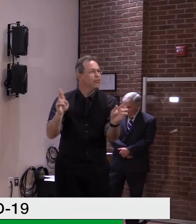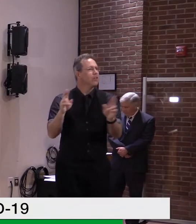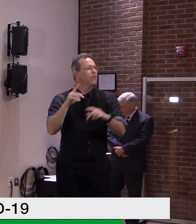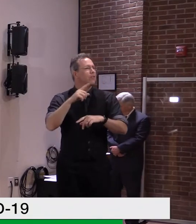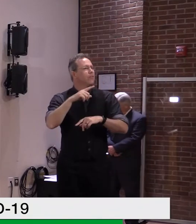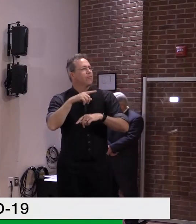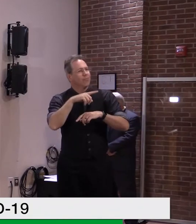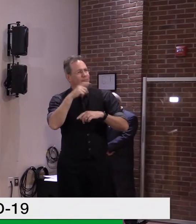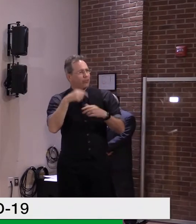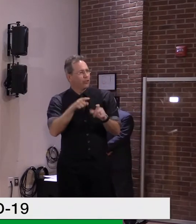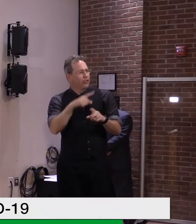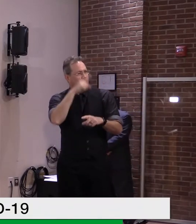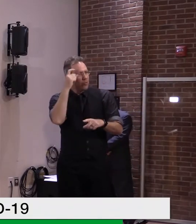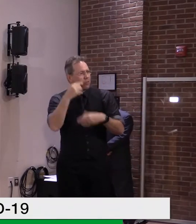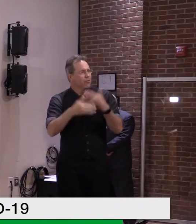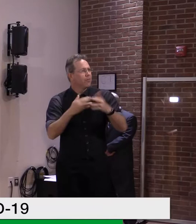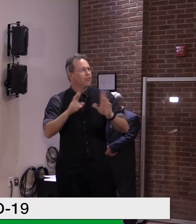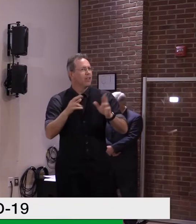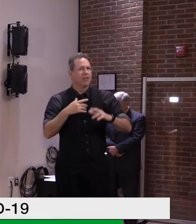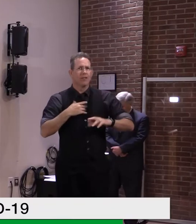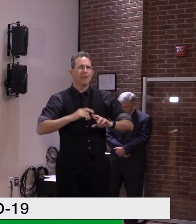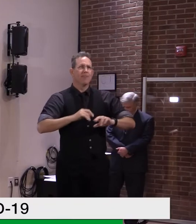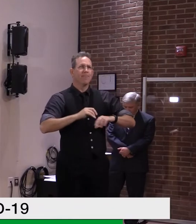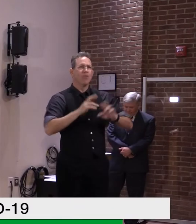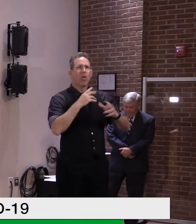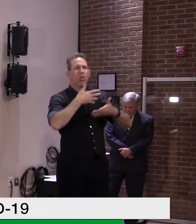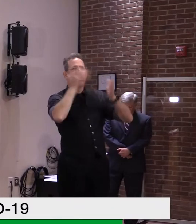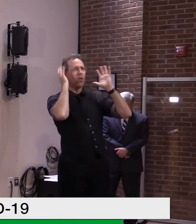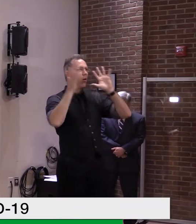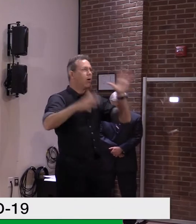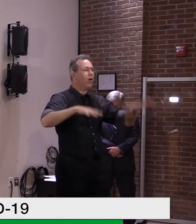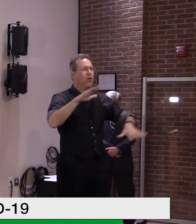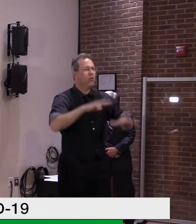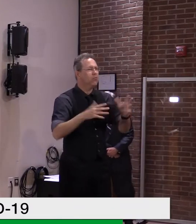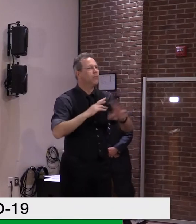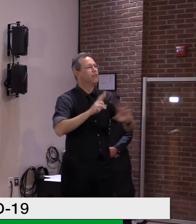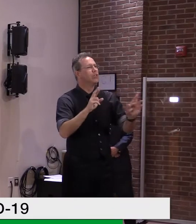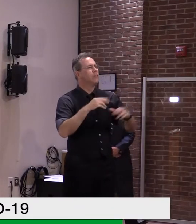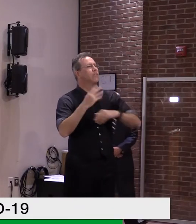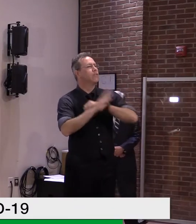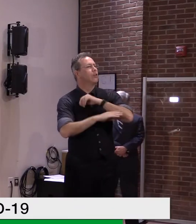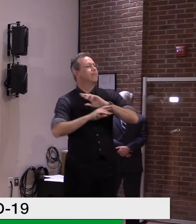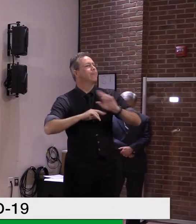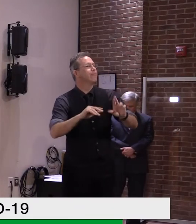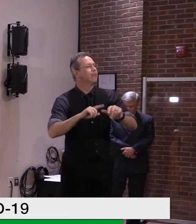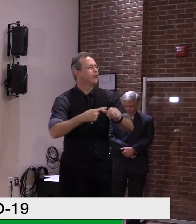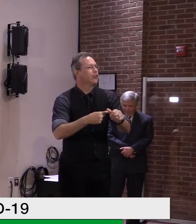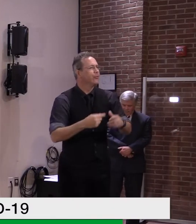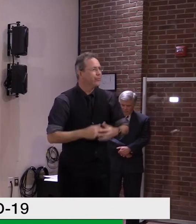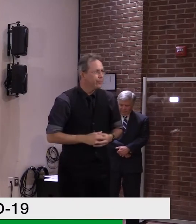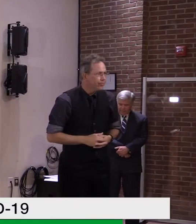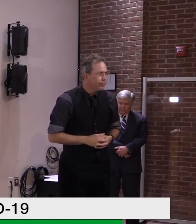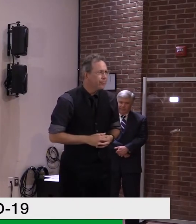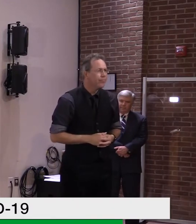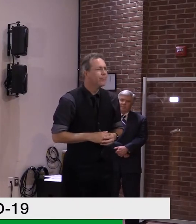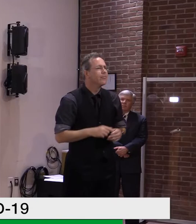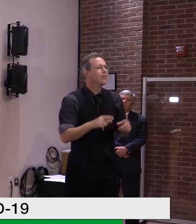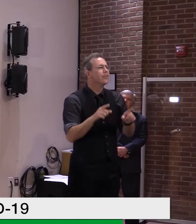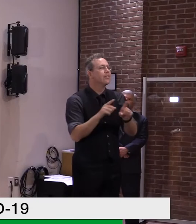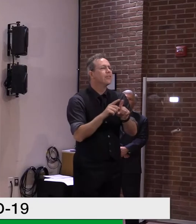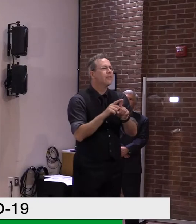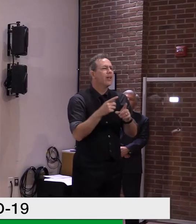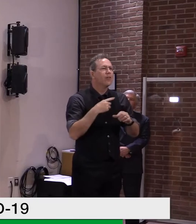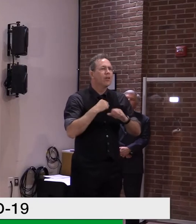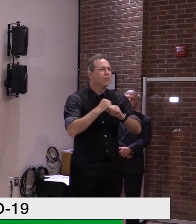the adolescents, the same thing is true, not only in protecting themselves, protecting their